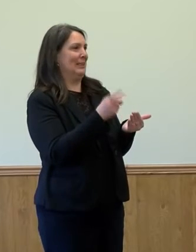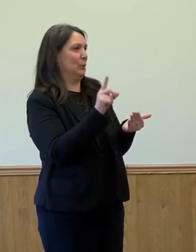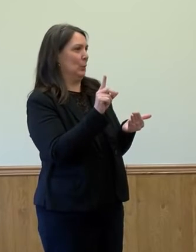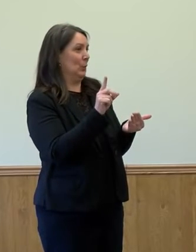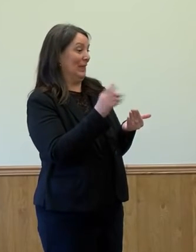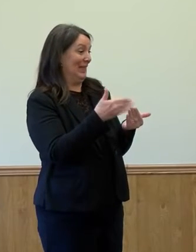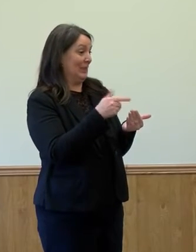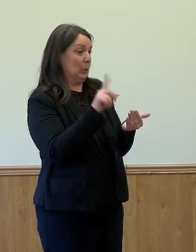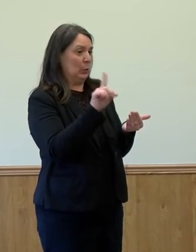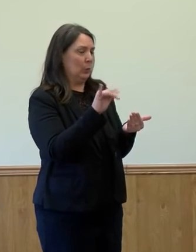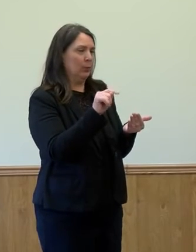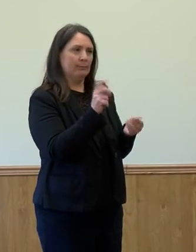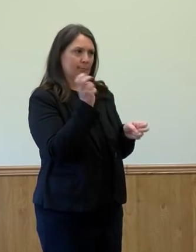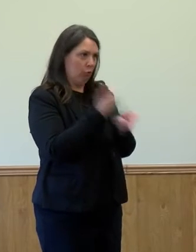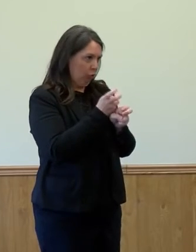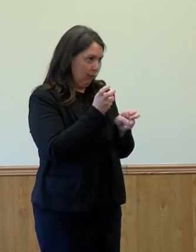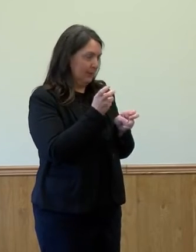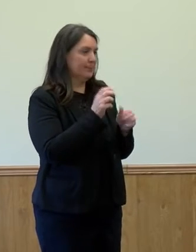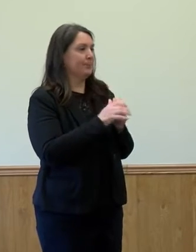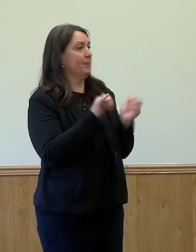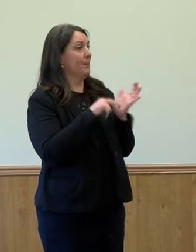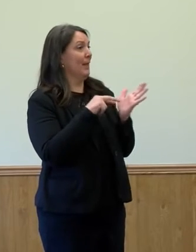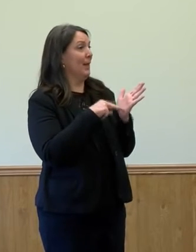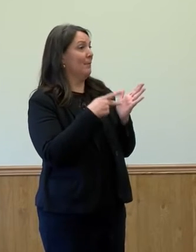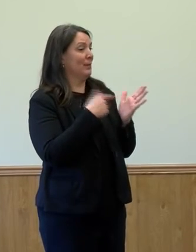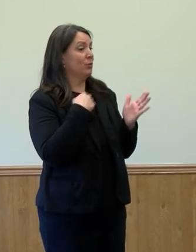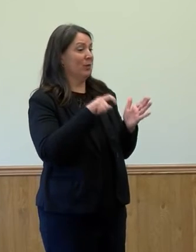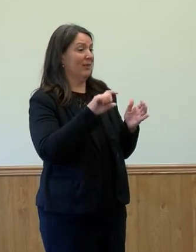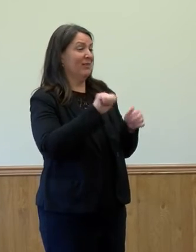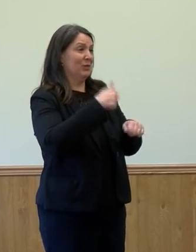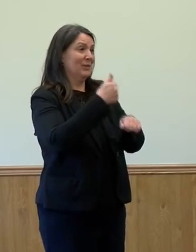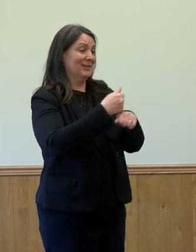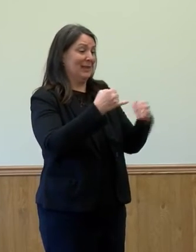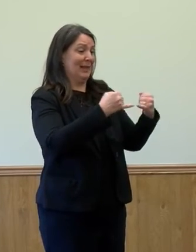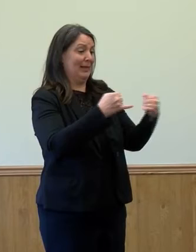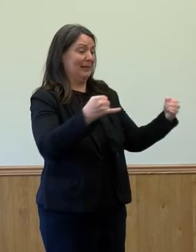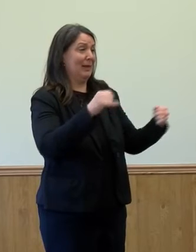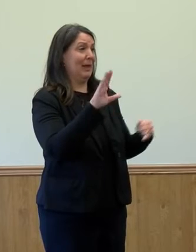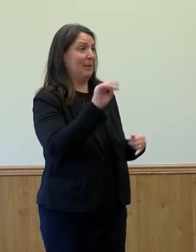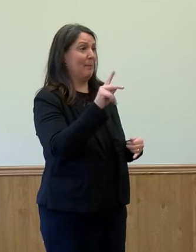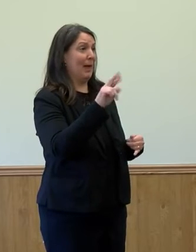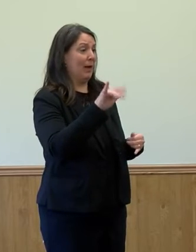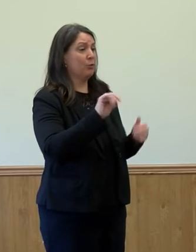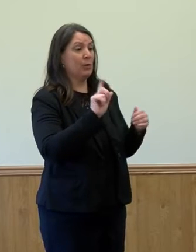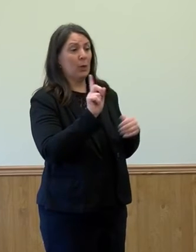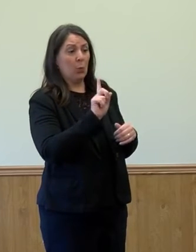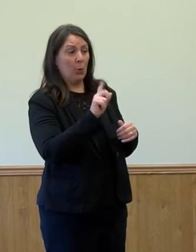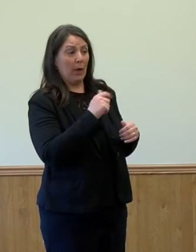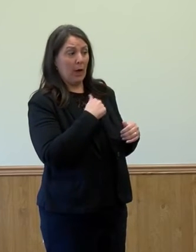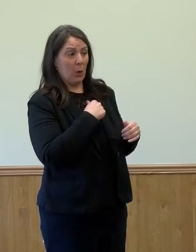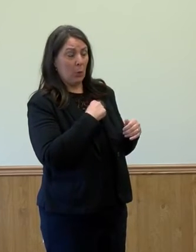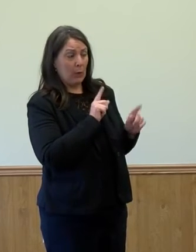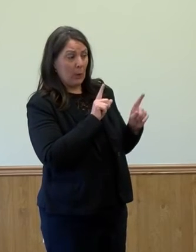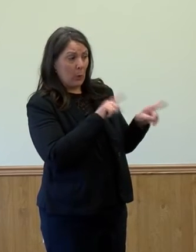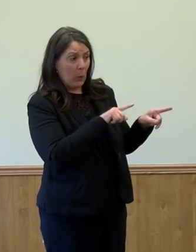currently. To do this requires us to set boundaries for how and where we spend our time and